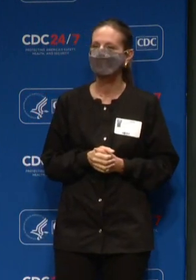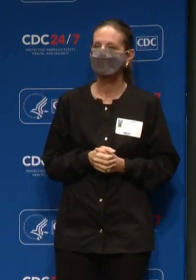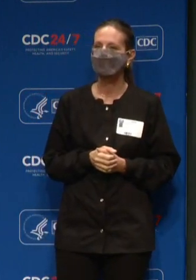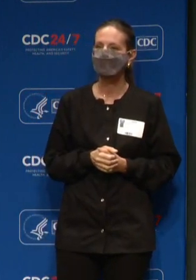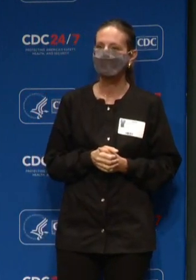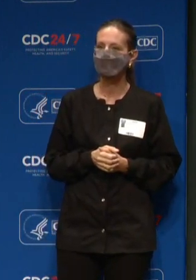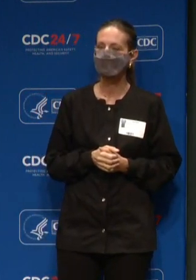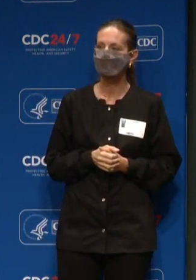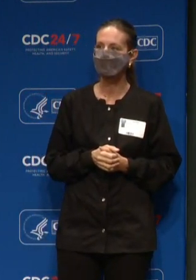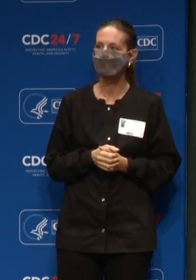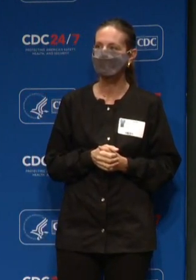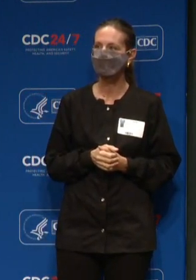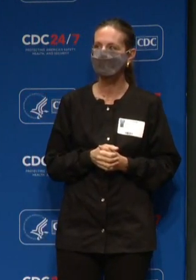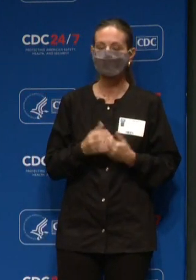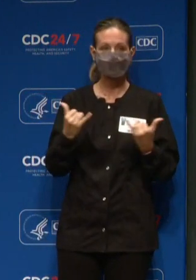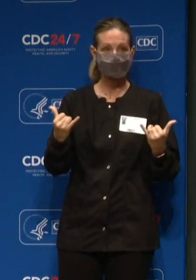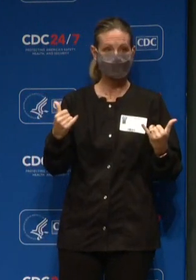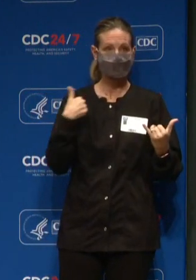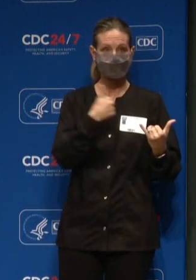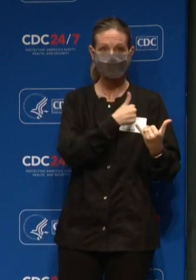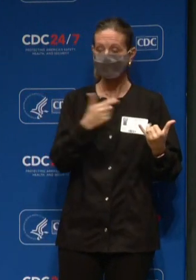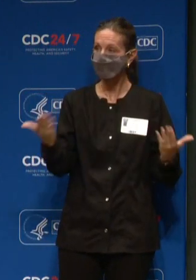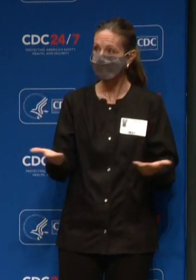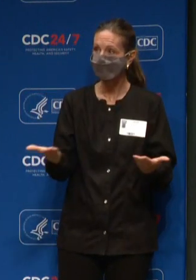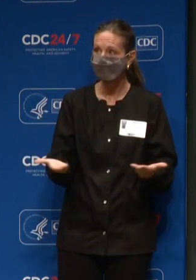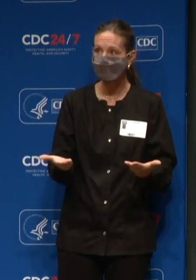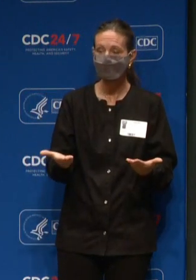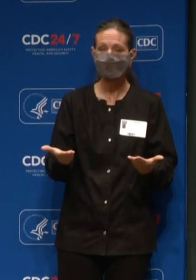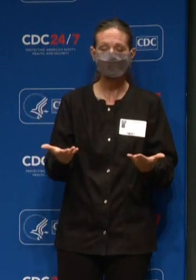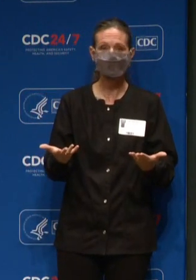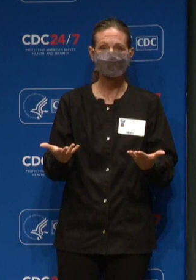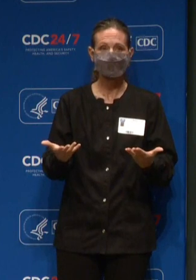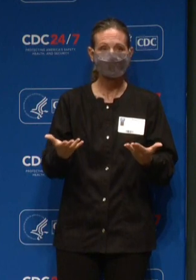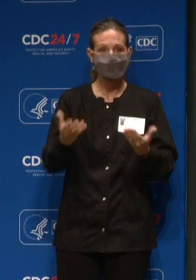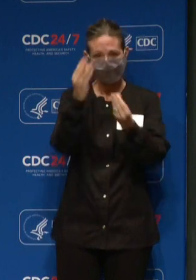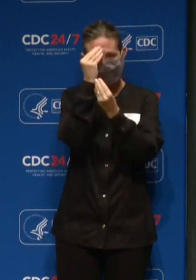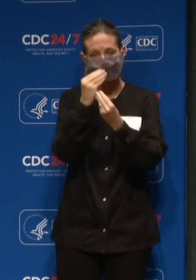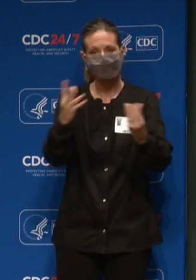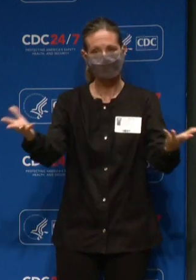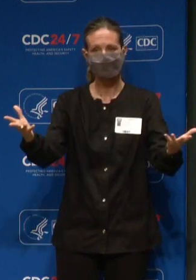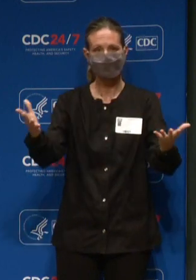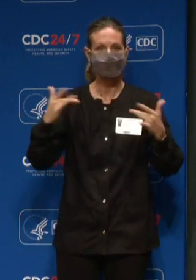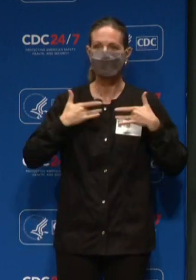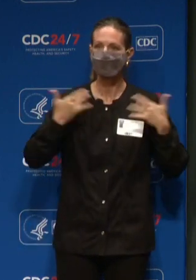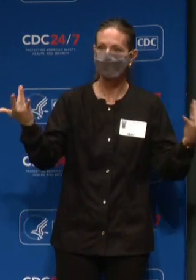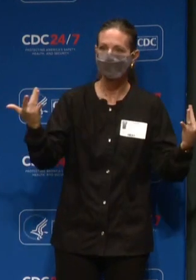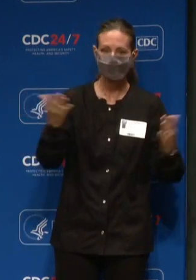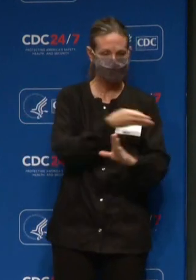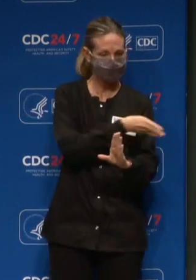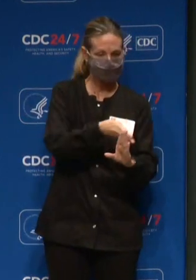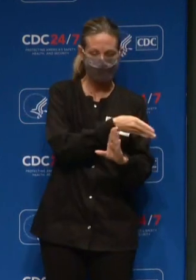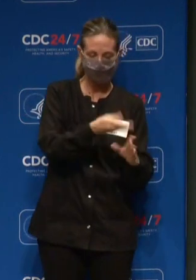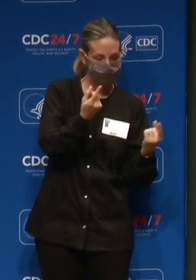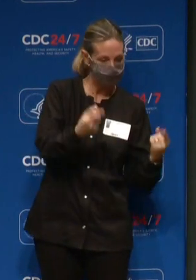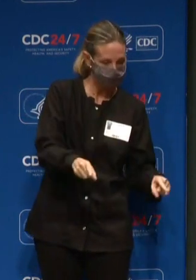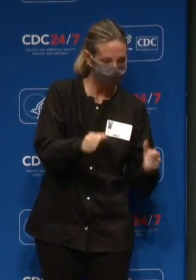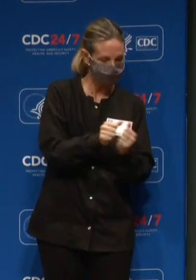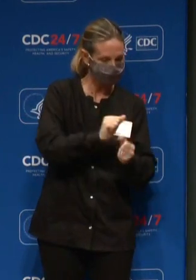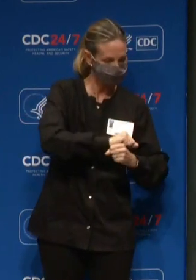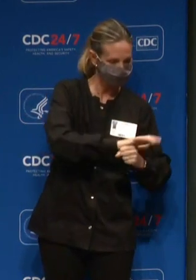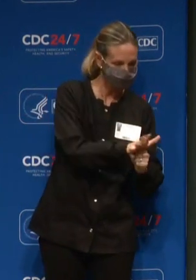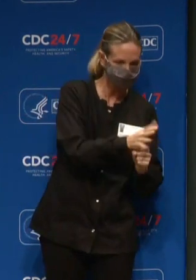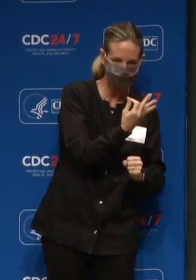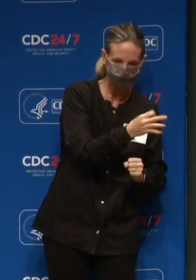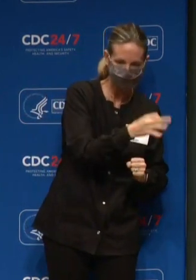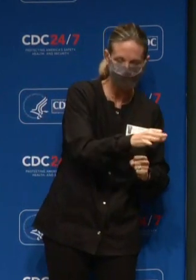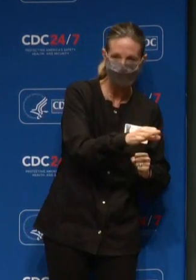We're here to give you the latest on what's going on with the COVID-19 pandemic. Unfortunately, we're seeing a distressing trend here in the